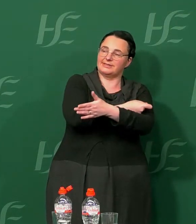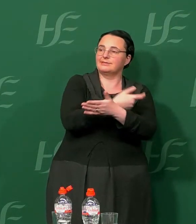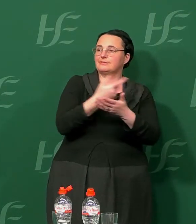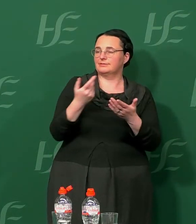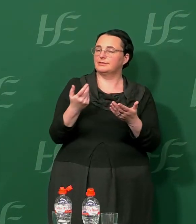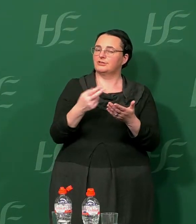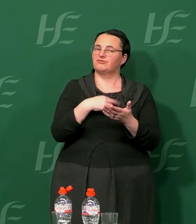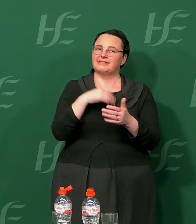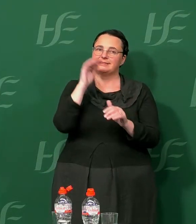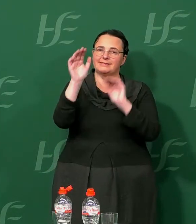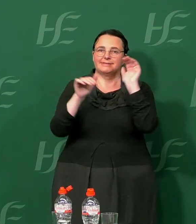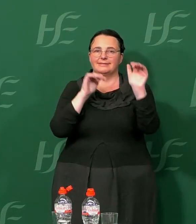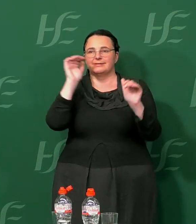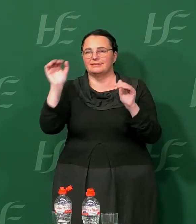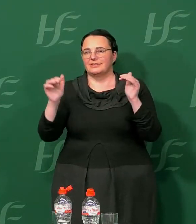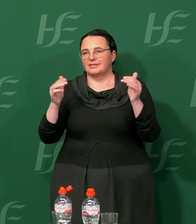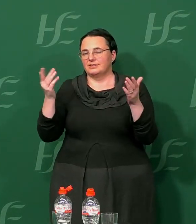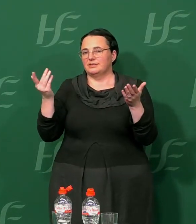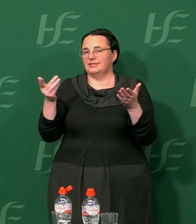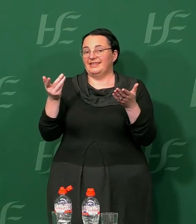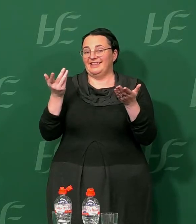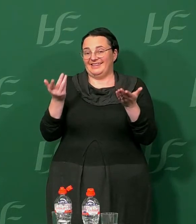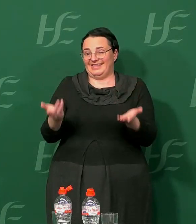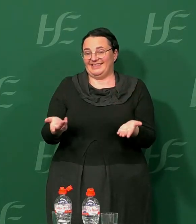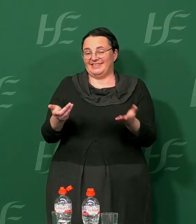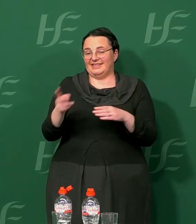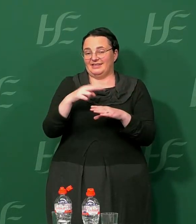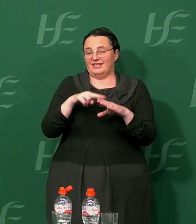that's a real call from us. This is a national emergency.